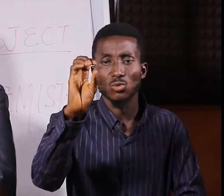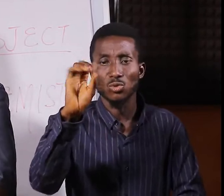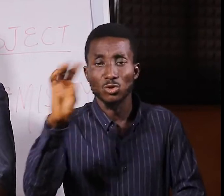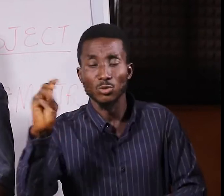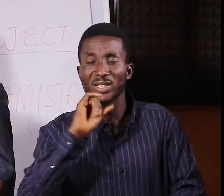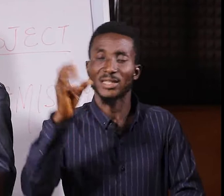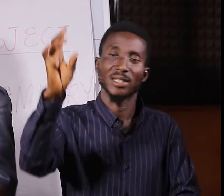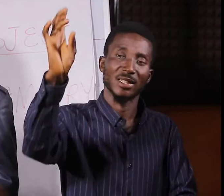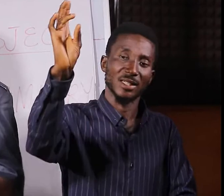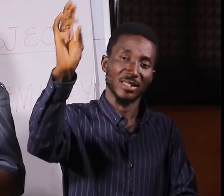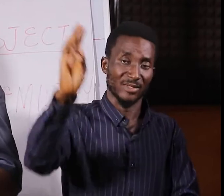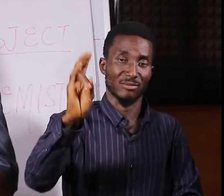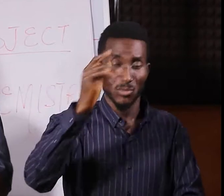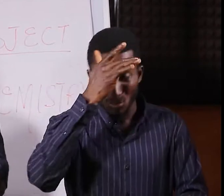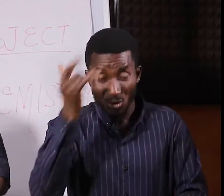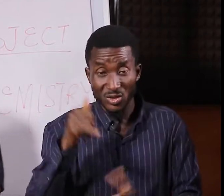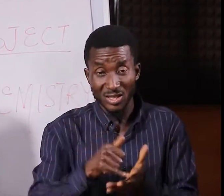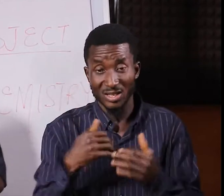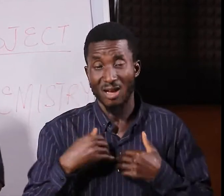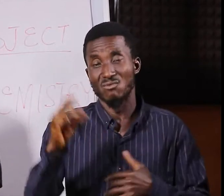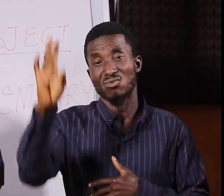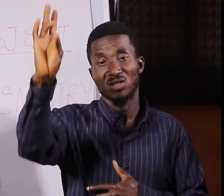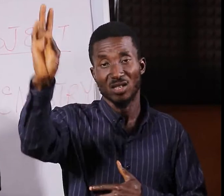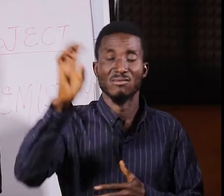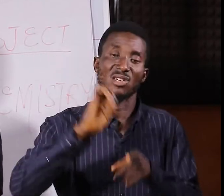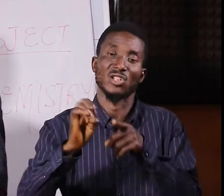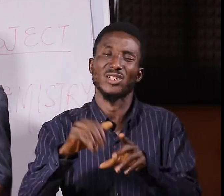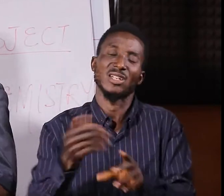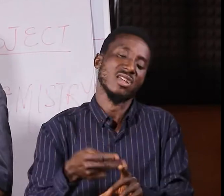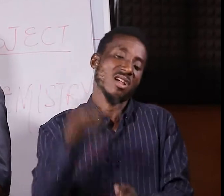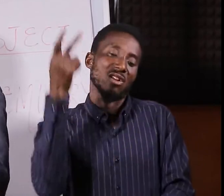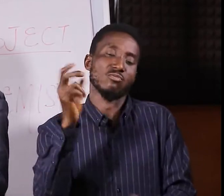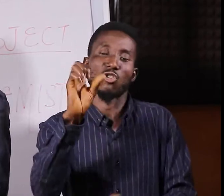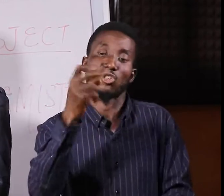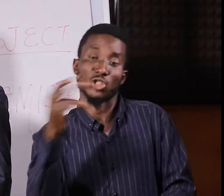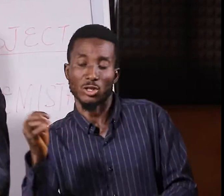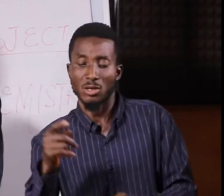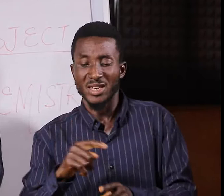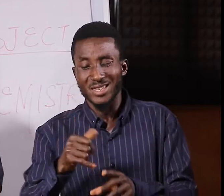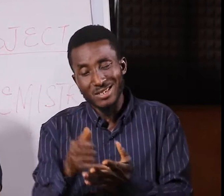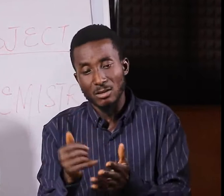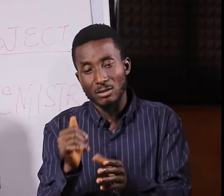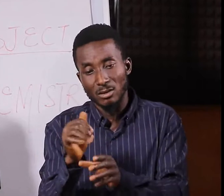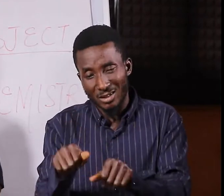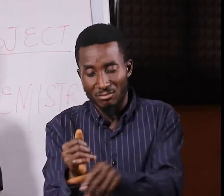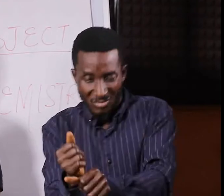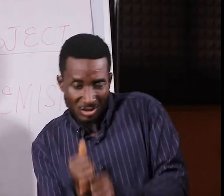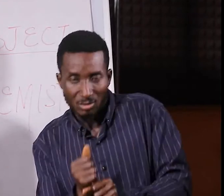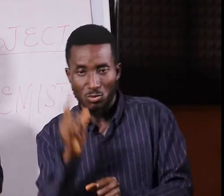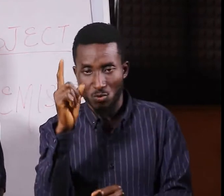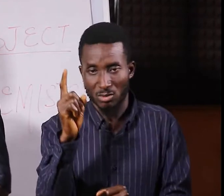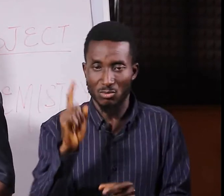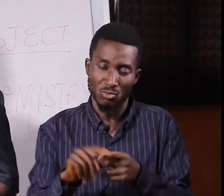7. Because it has 7 electrons in the outermost shell. It can gain 1 electron to become stable. That's why we